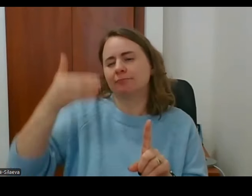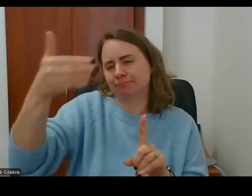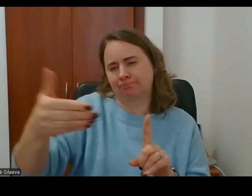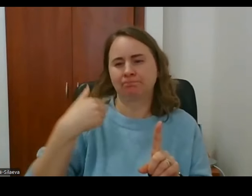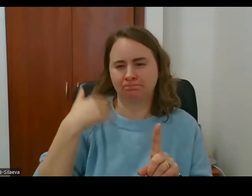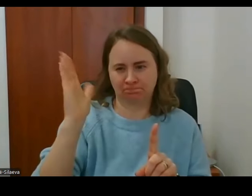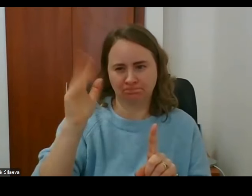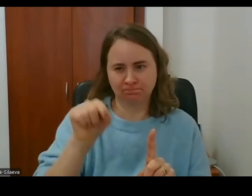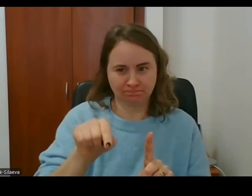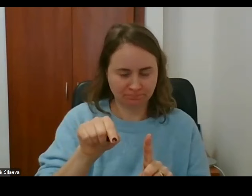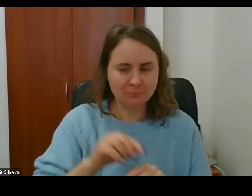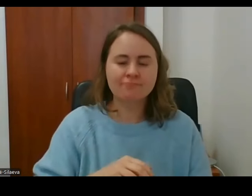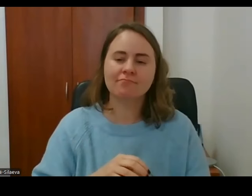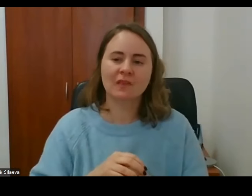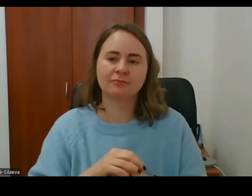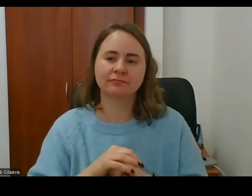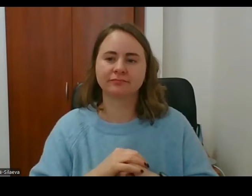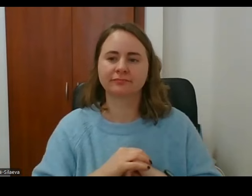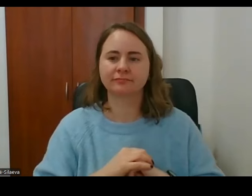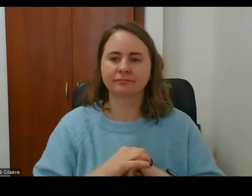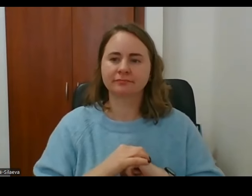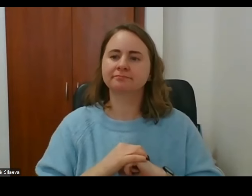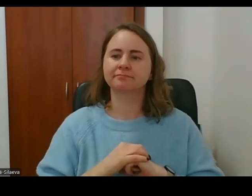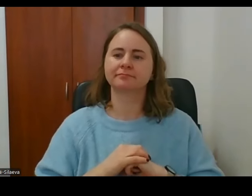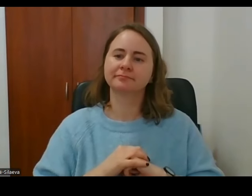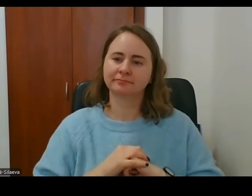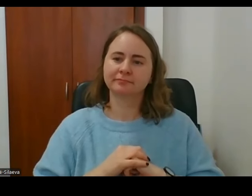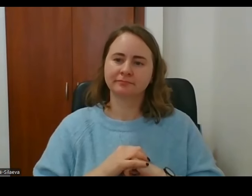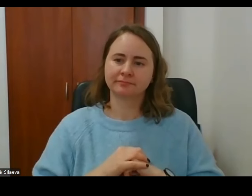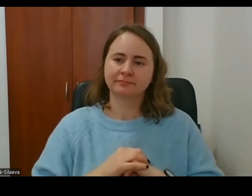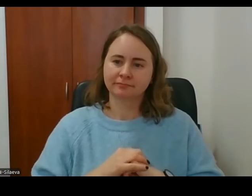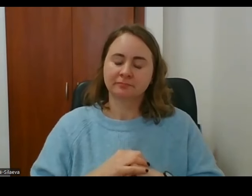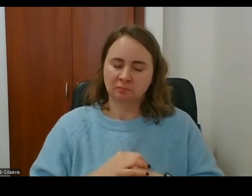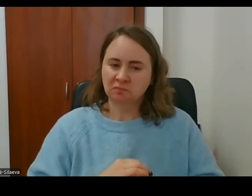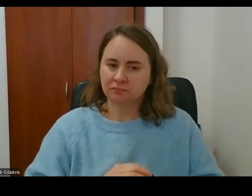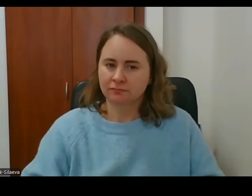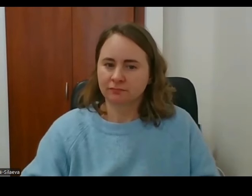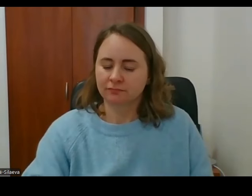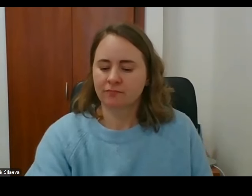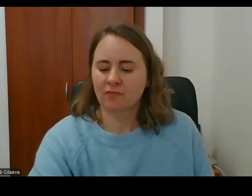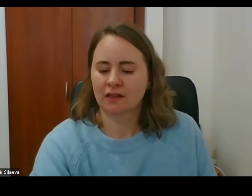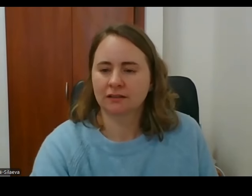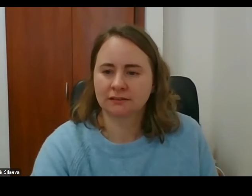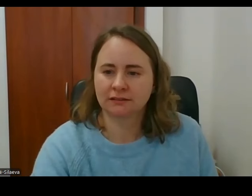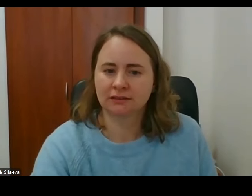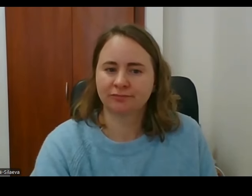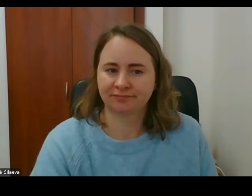that is the cause. That is the language. That is the reason, and I will explain it later.